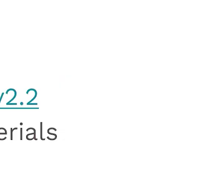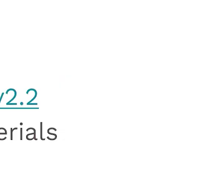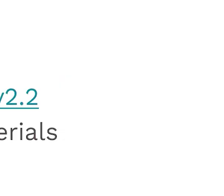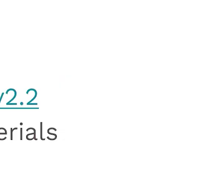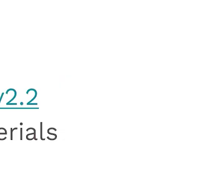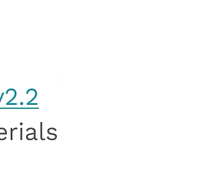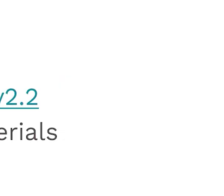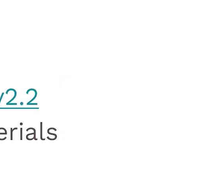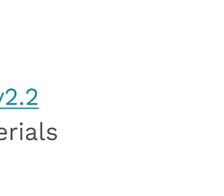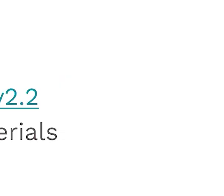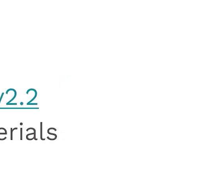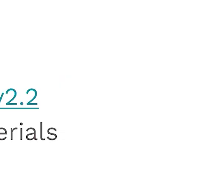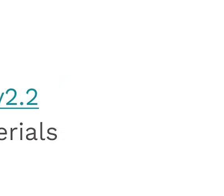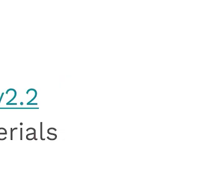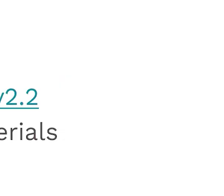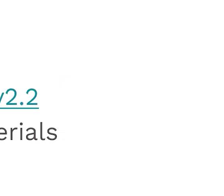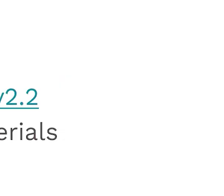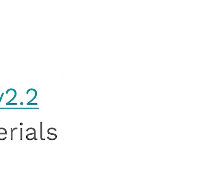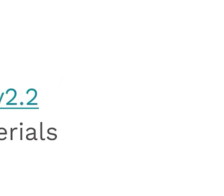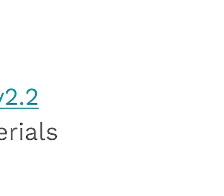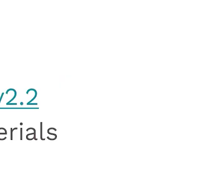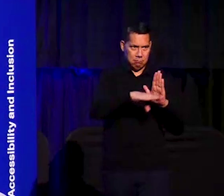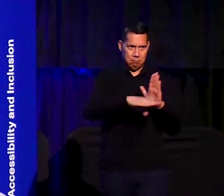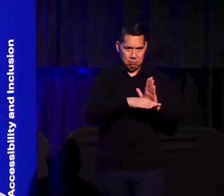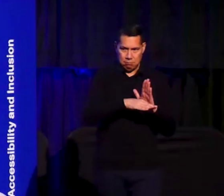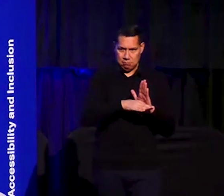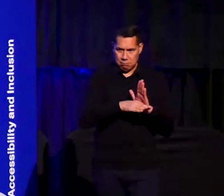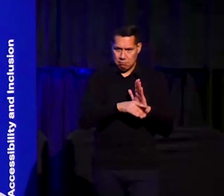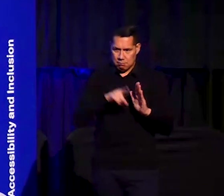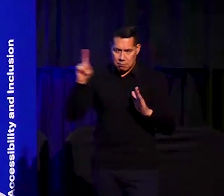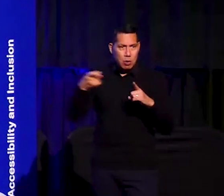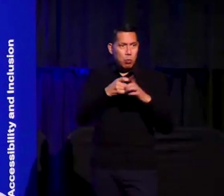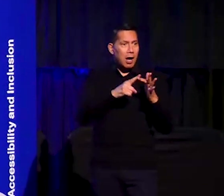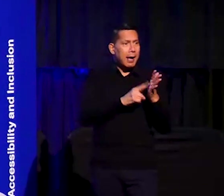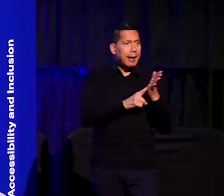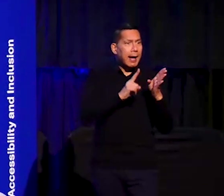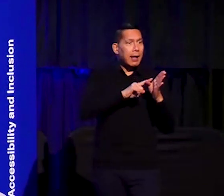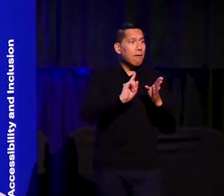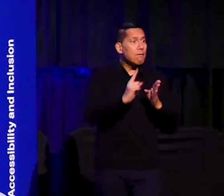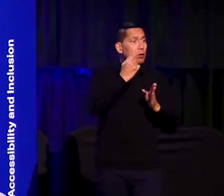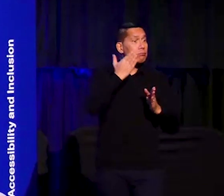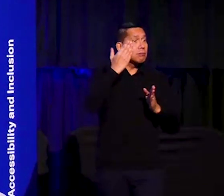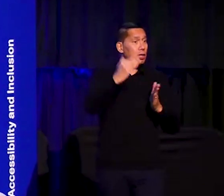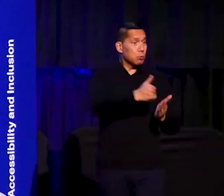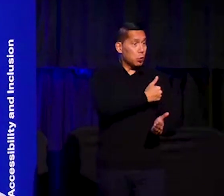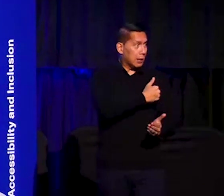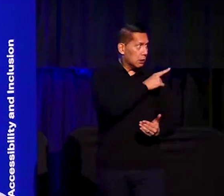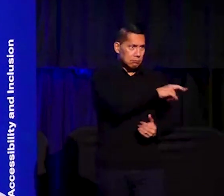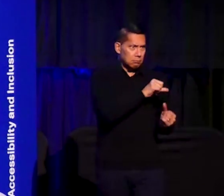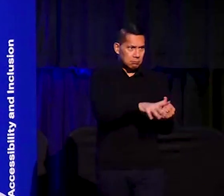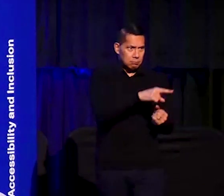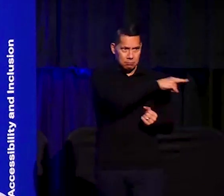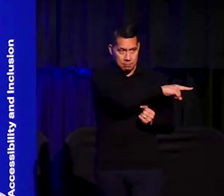This is where accessibility standards come in. And this is the vanilla that Kelly was talking about first up today. This is your